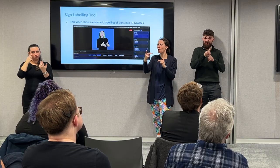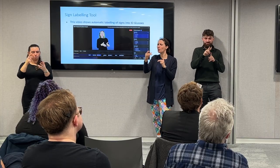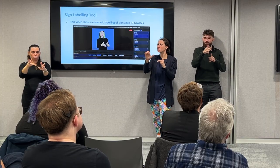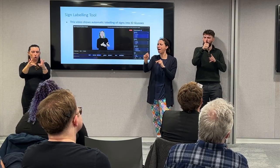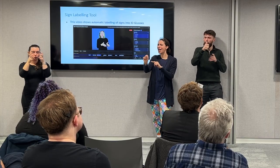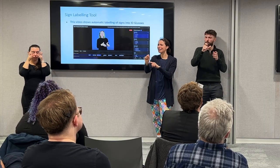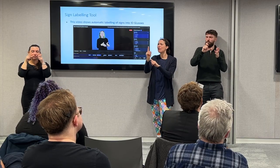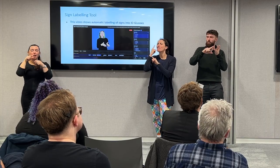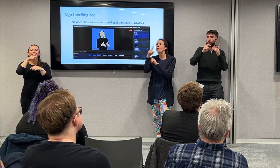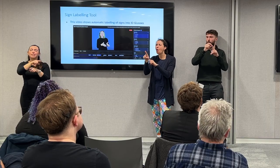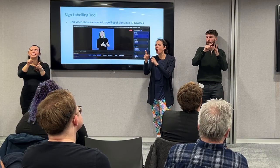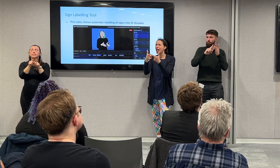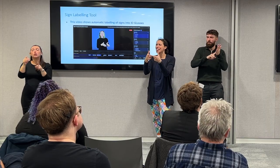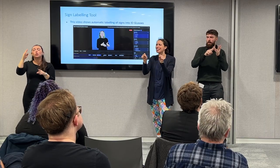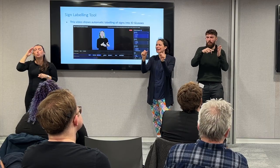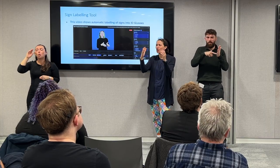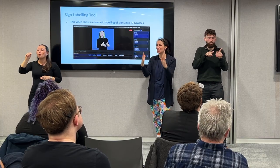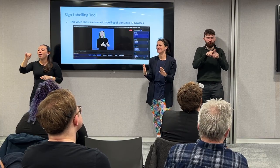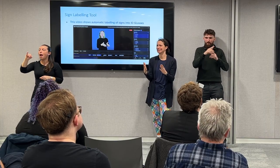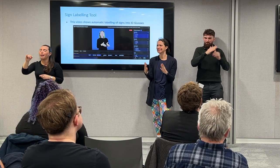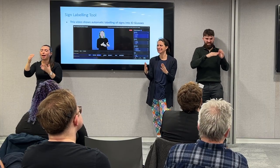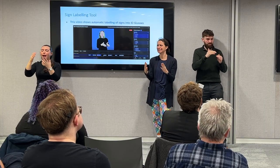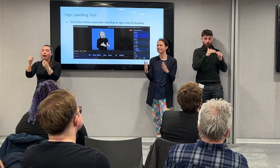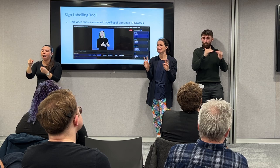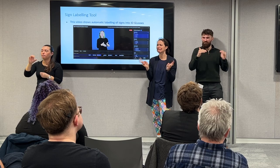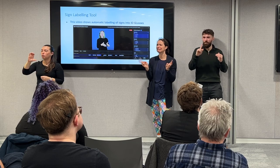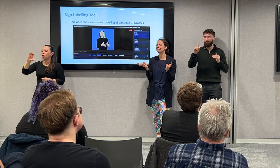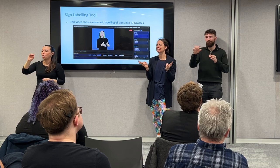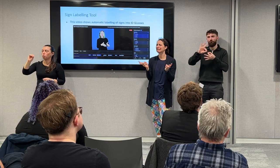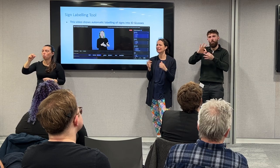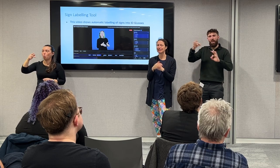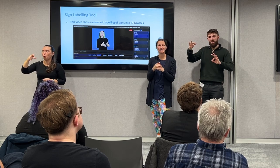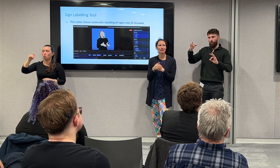linguists. Something, think of it as,